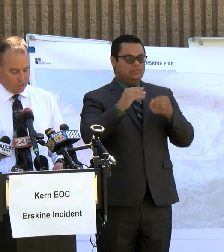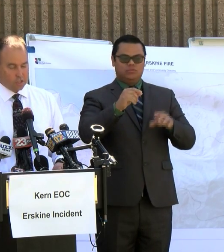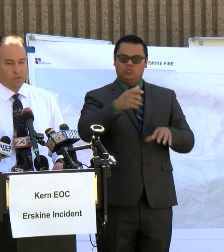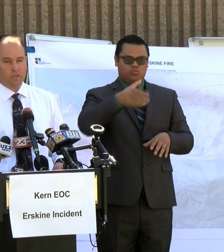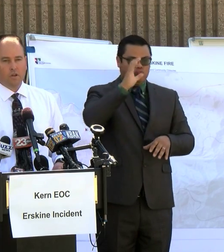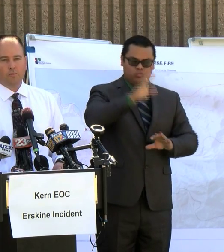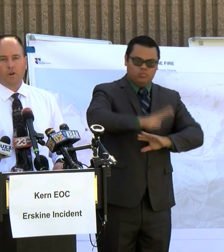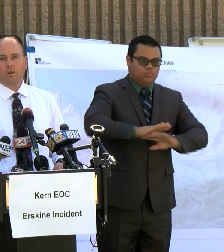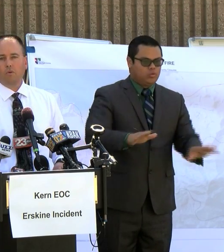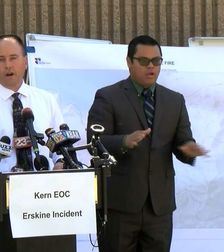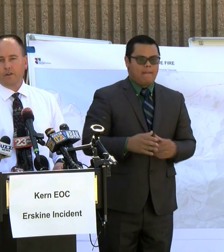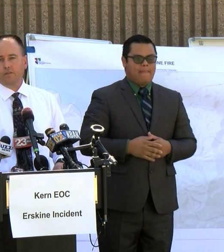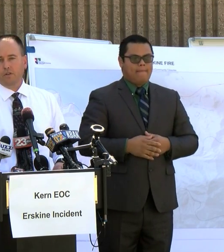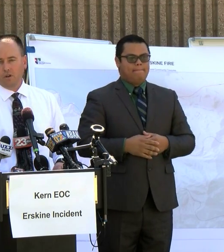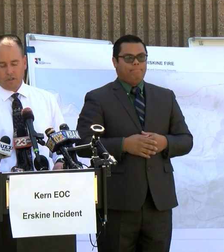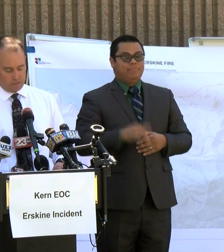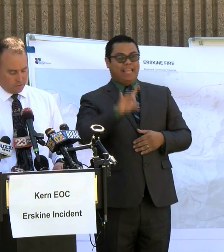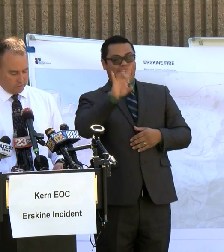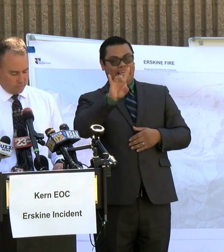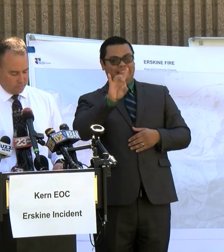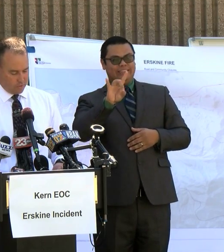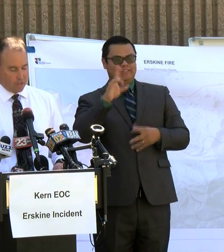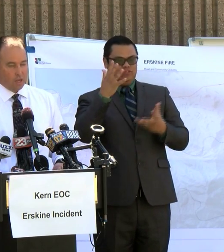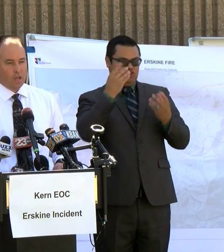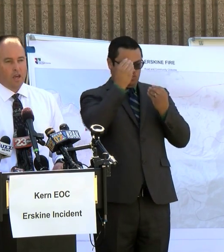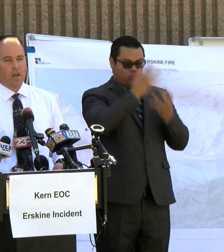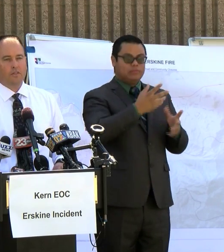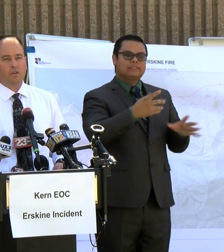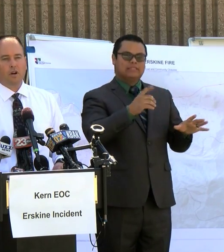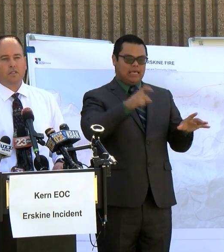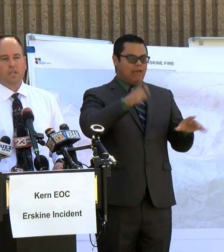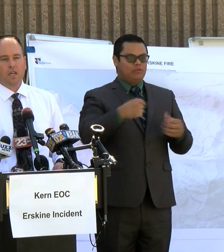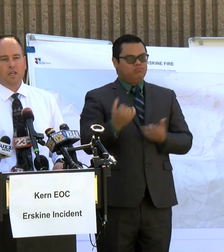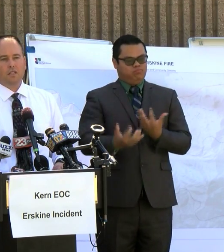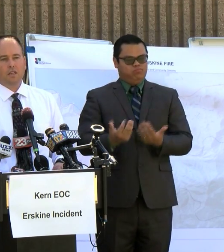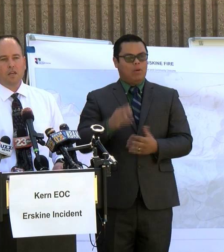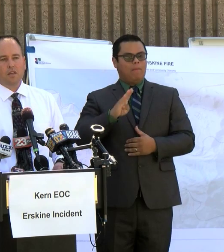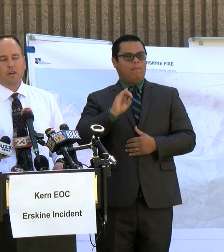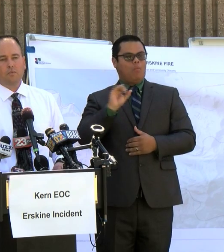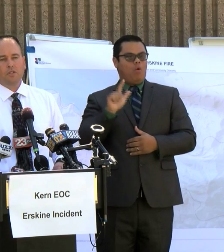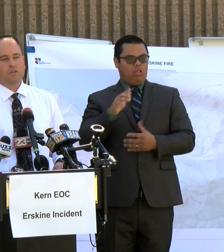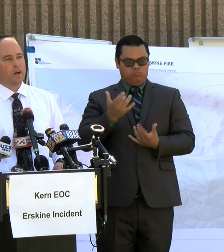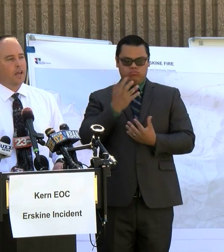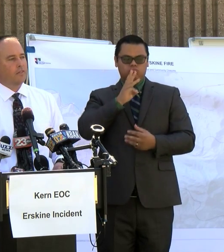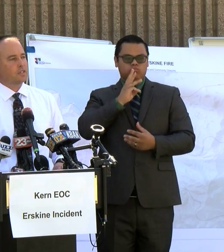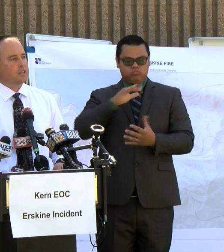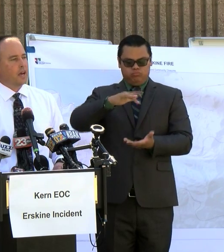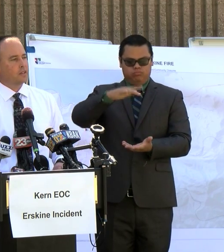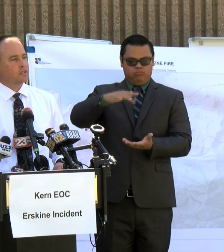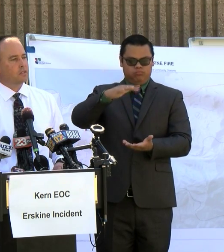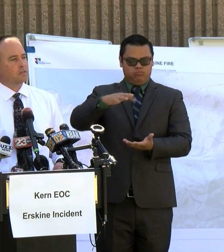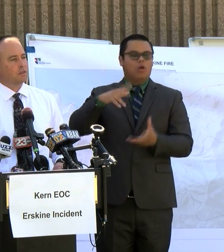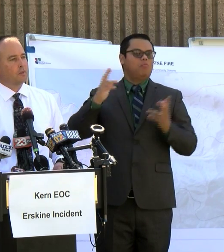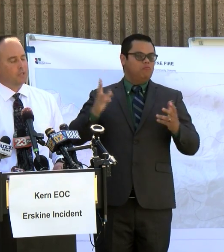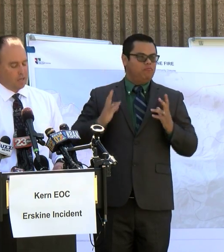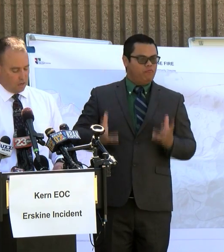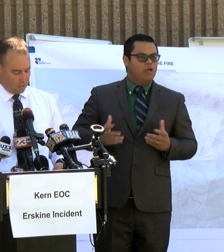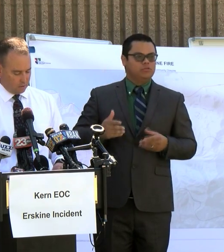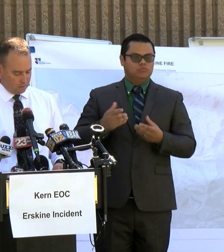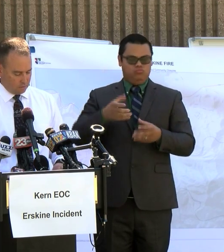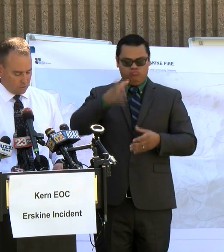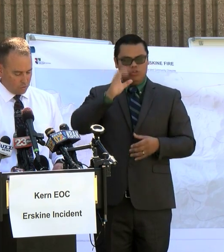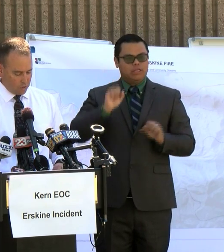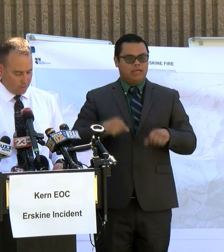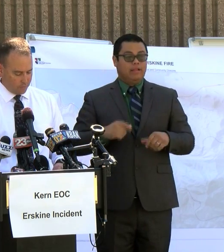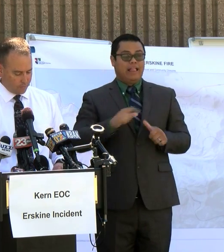have been issued a boil water notice, and there are 10 that we do not have a status update